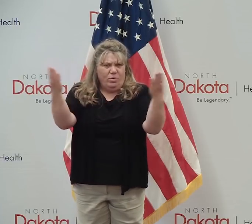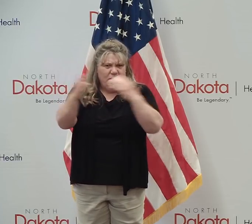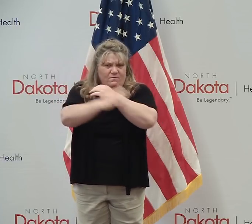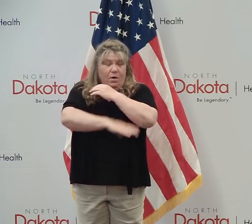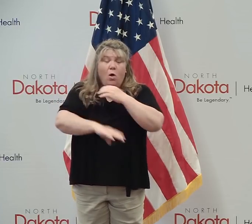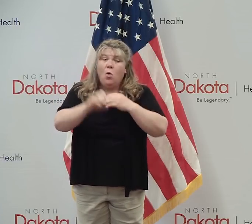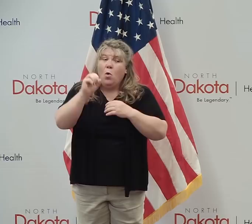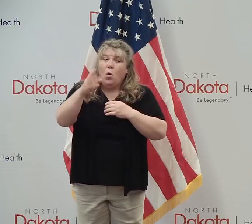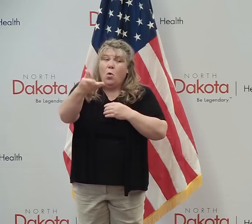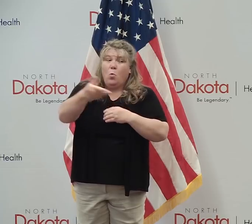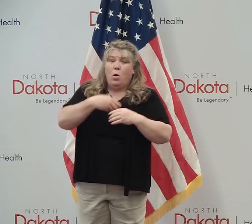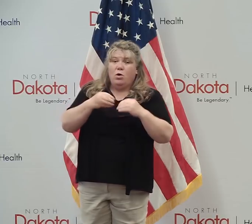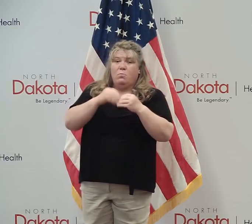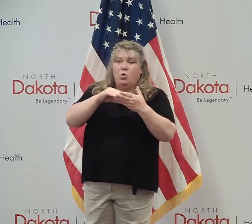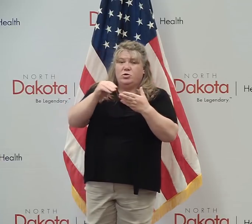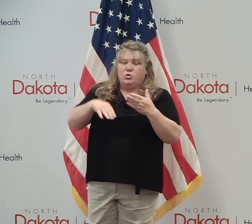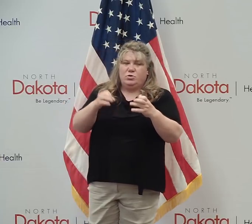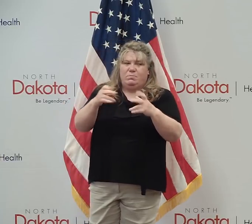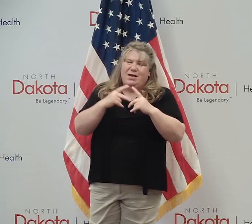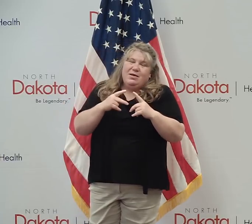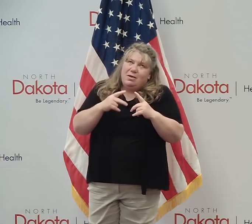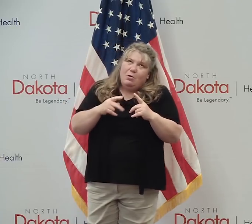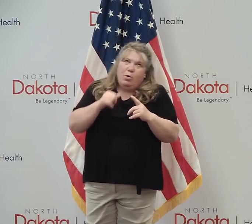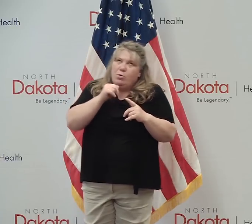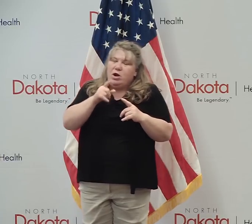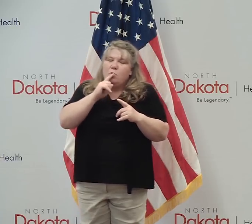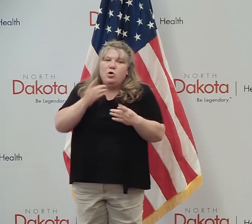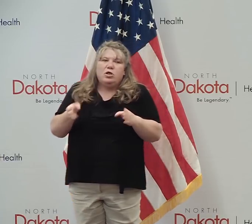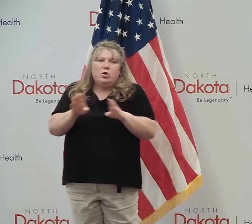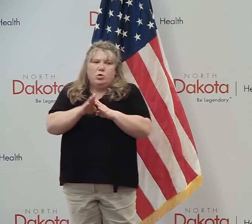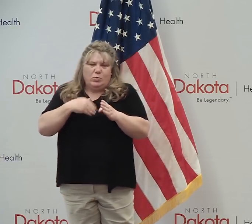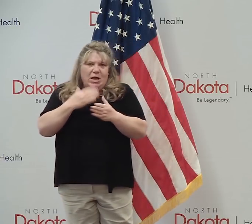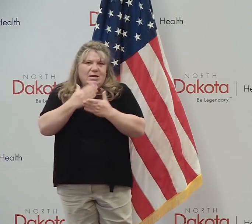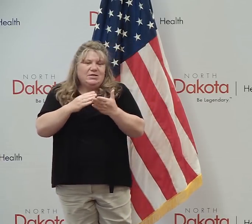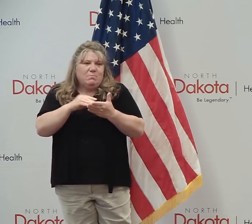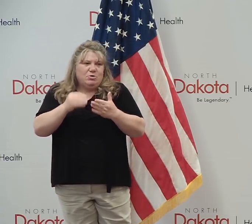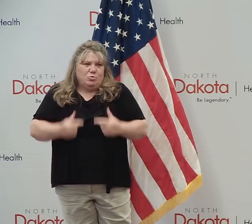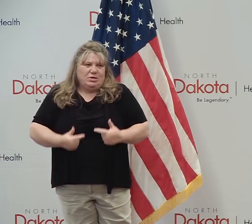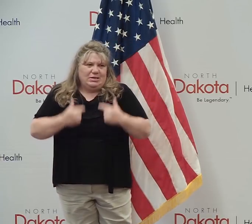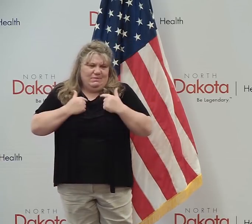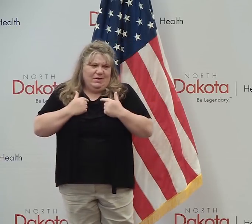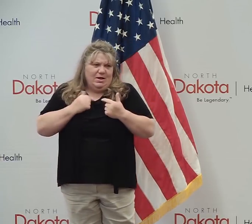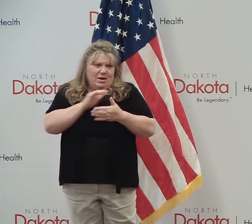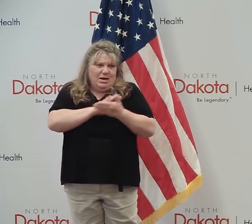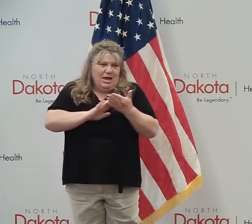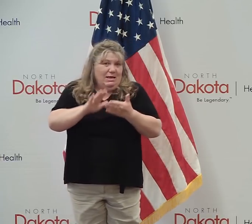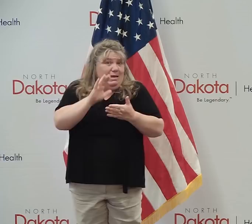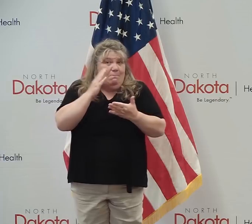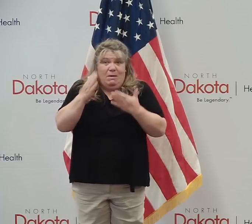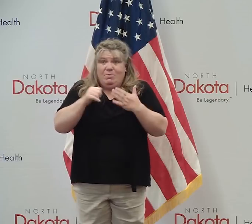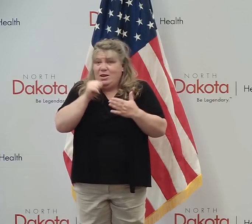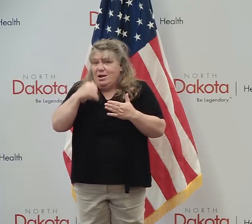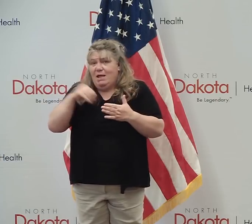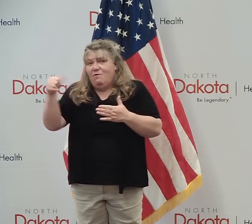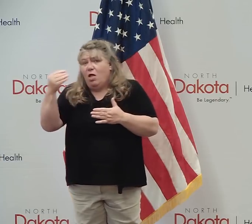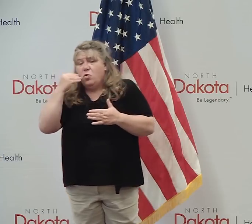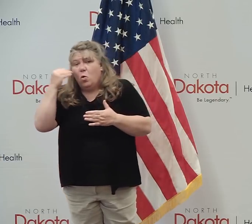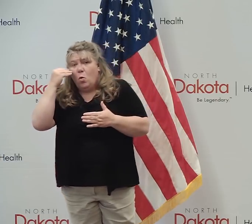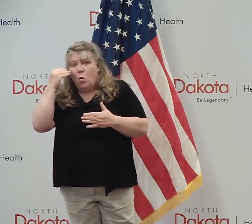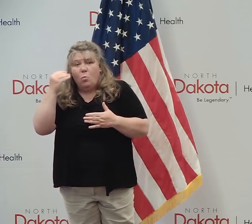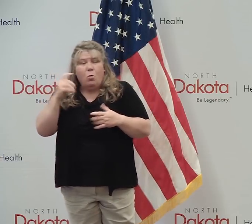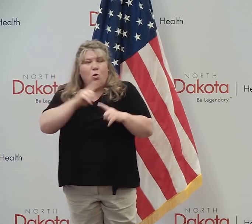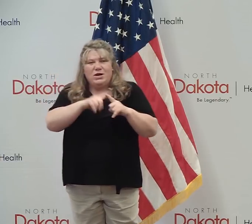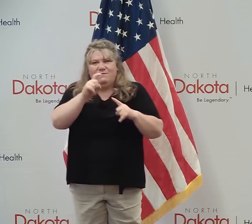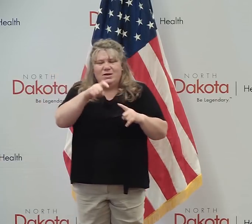students back. We were never truly closed. We always had some students on campus, whether they didn't have somewhere else to live, for instance, or they had different